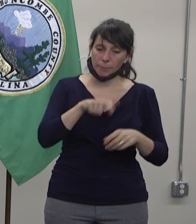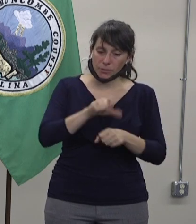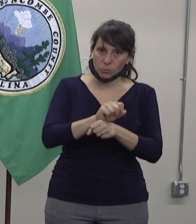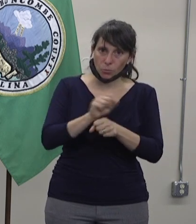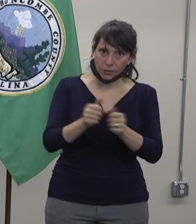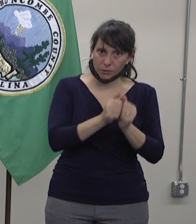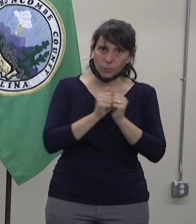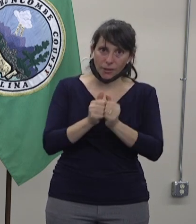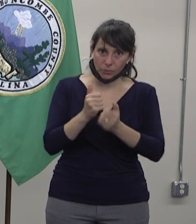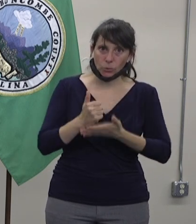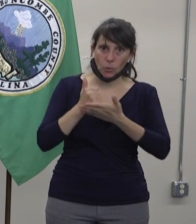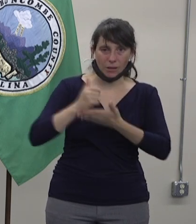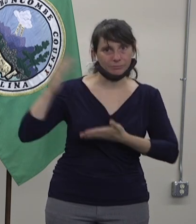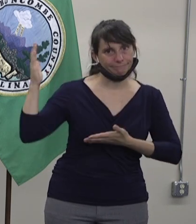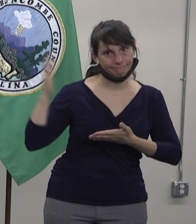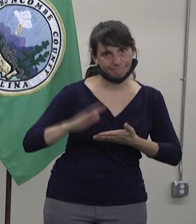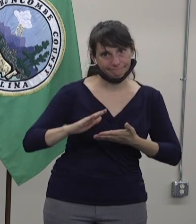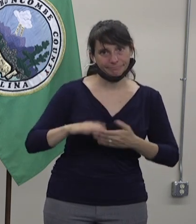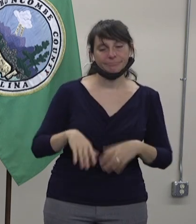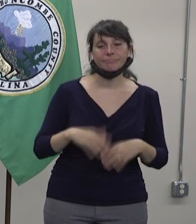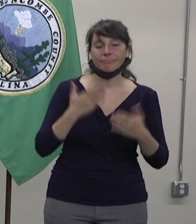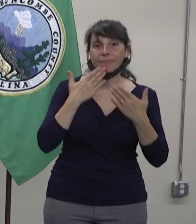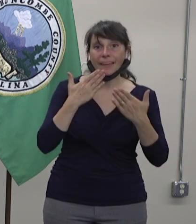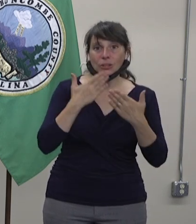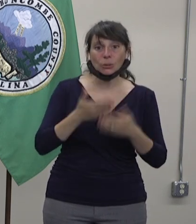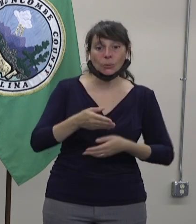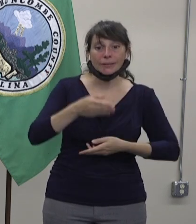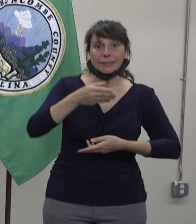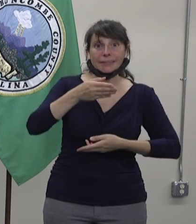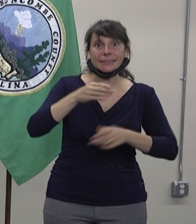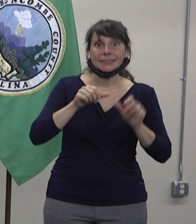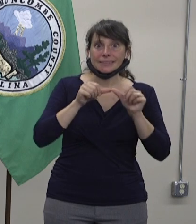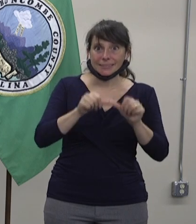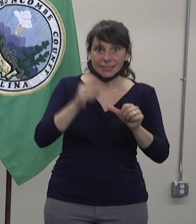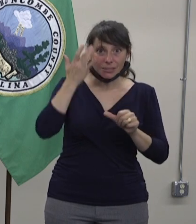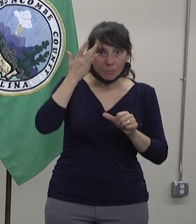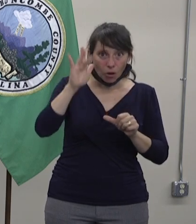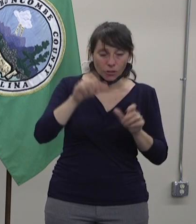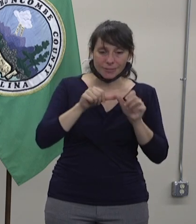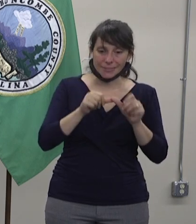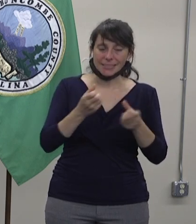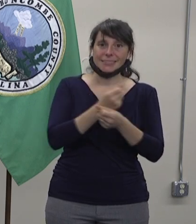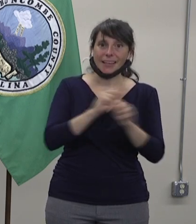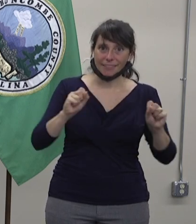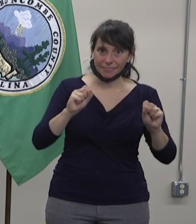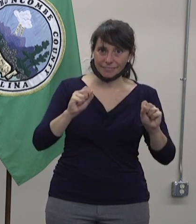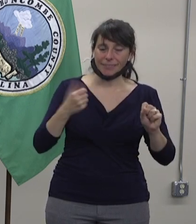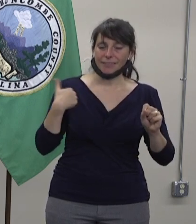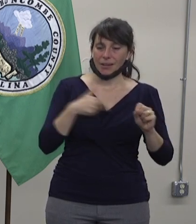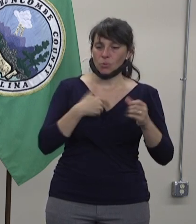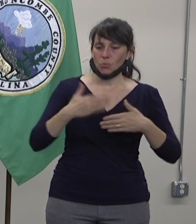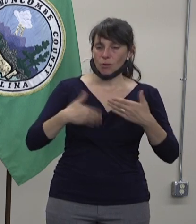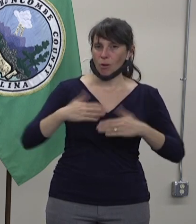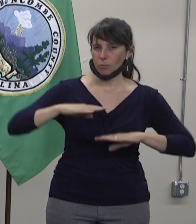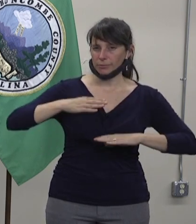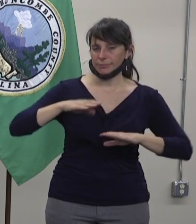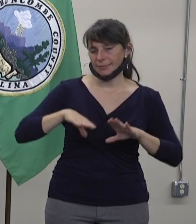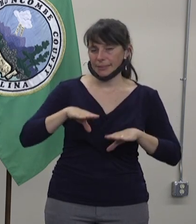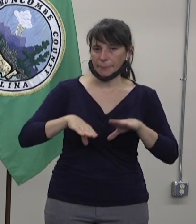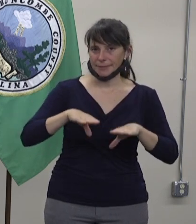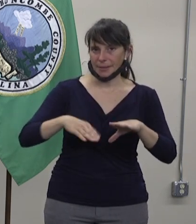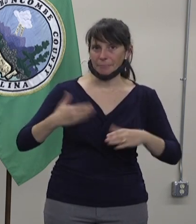Thank you, and as always, stay smart, stay safe, and let's take this step by step.